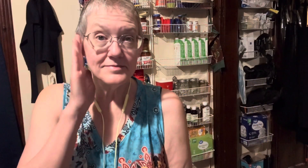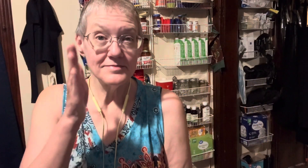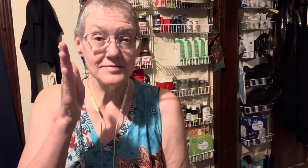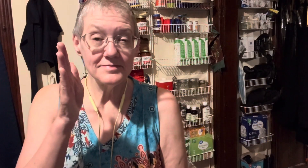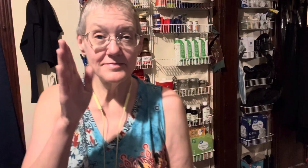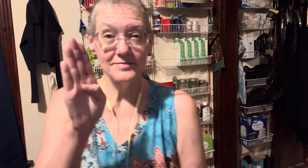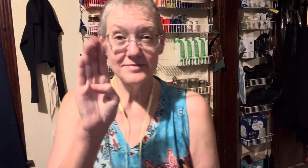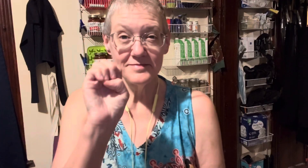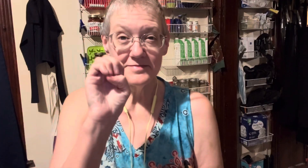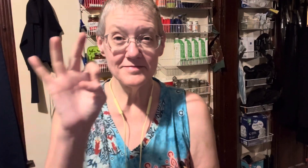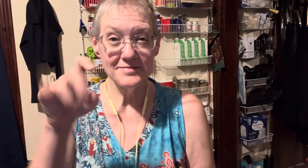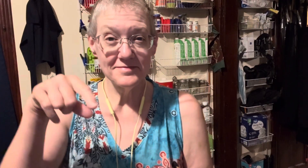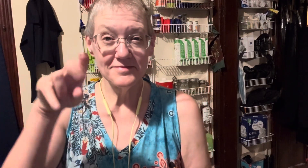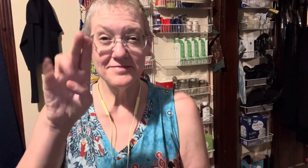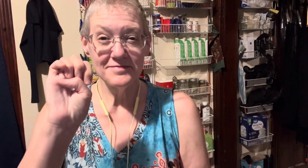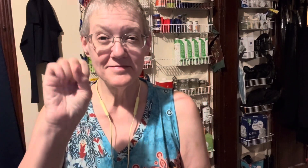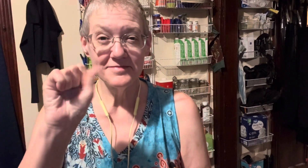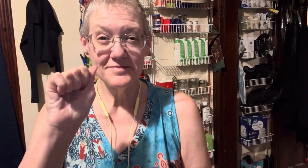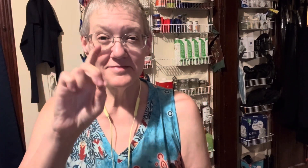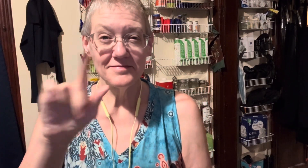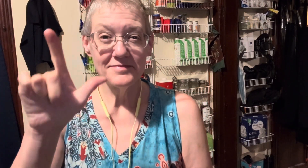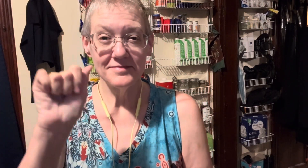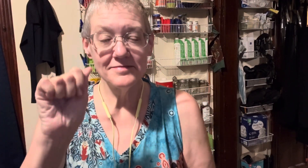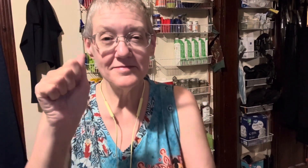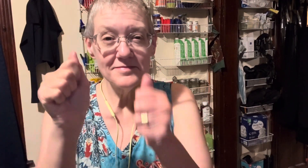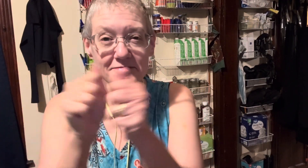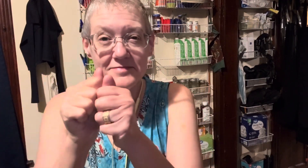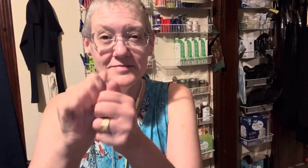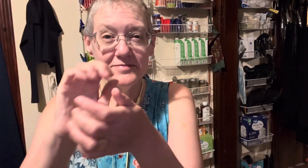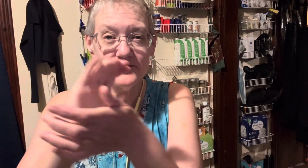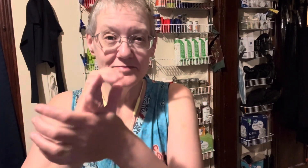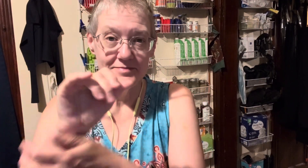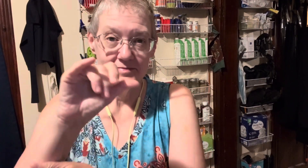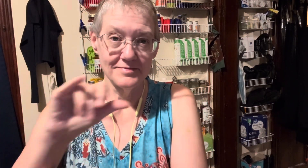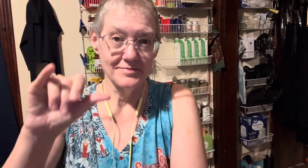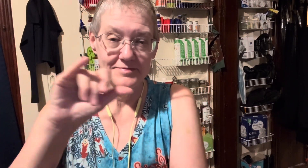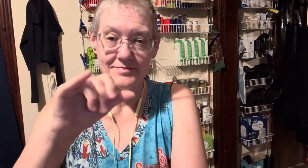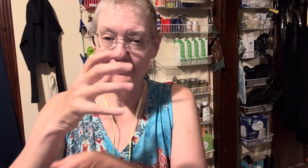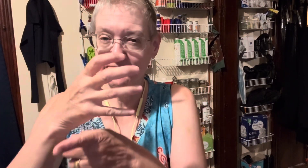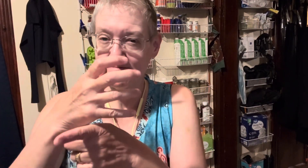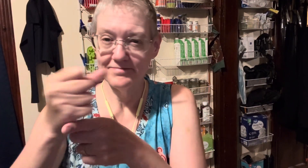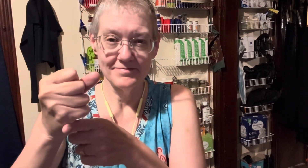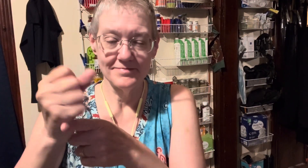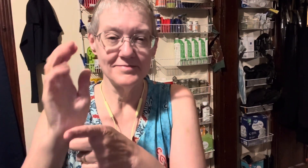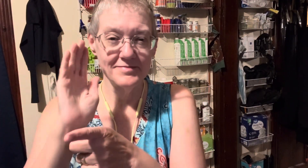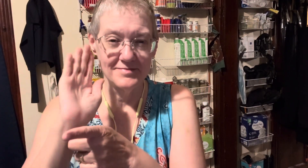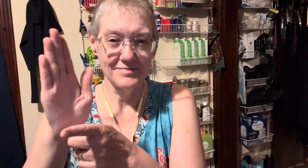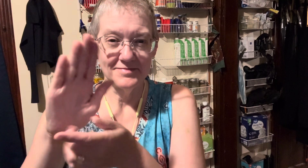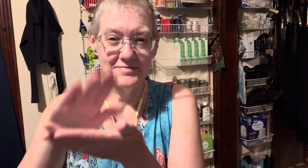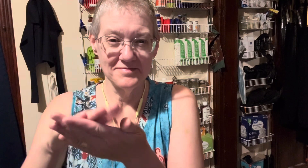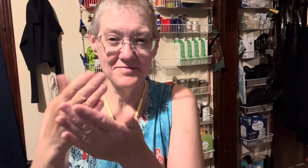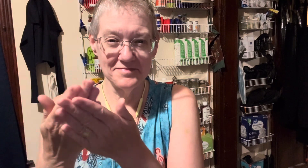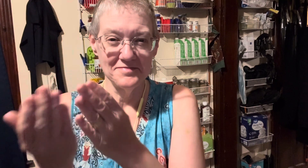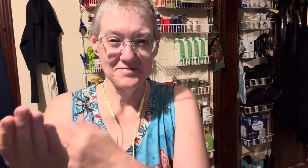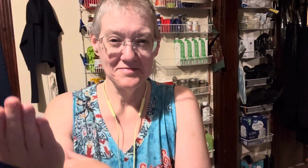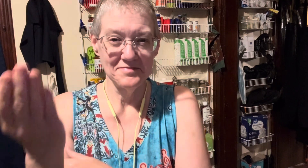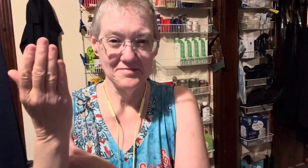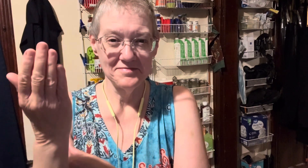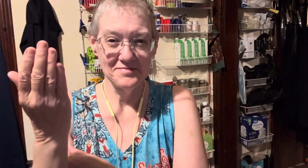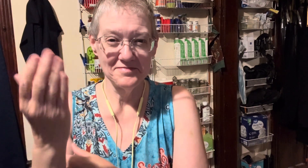For dinner, he is going to have a beef quesadilla. And I'm going to have that with cheese sauce, cheese dip, but I'm out, so I'll